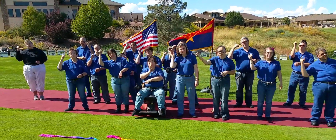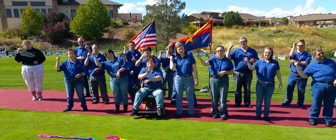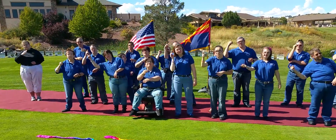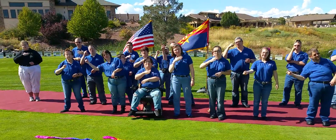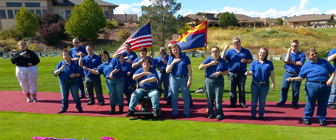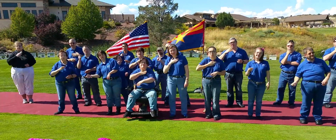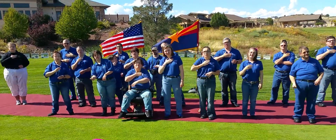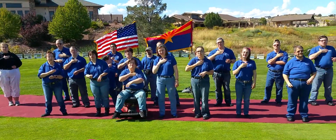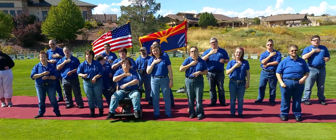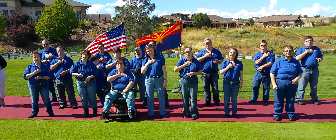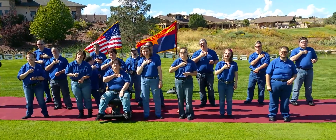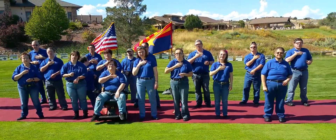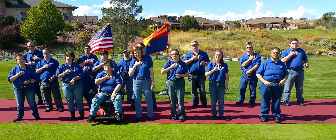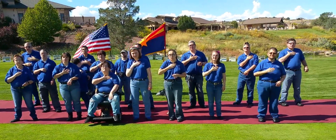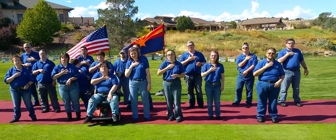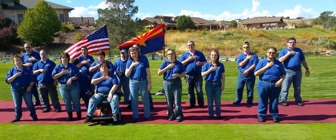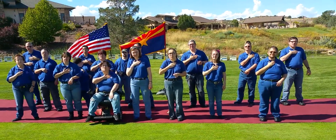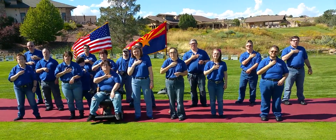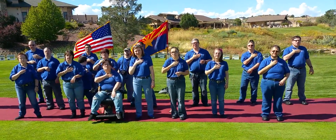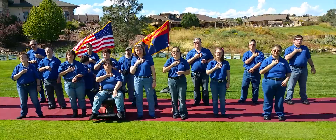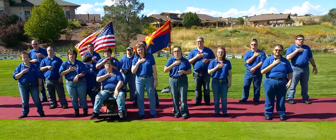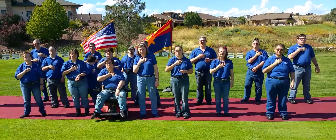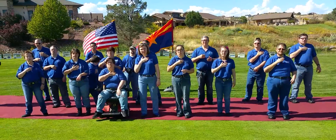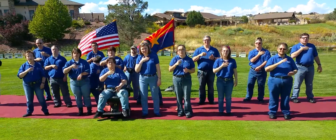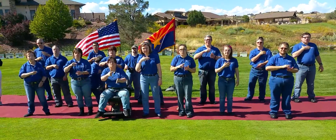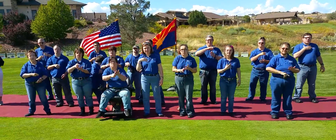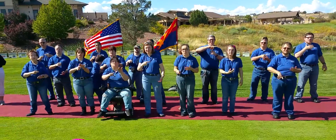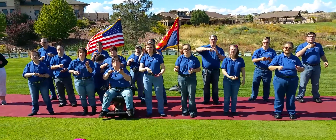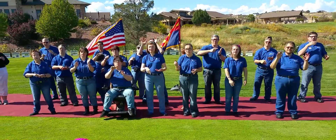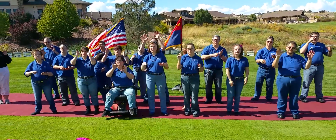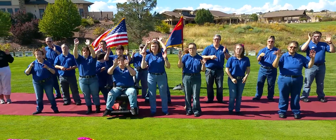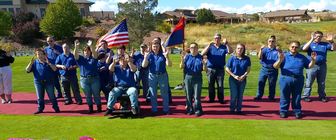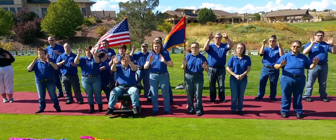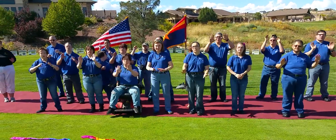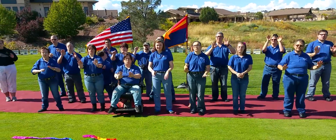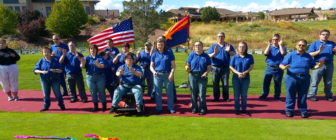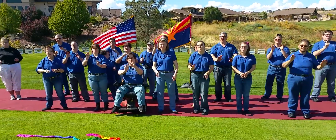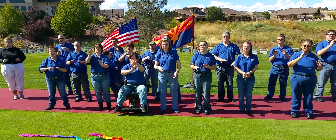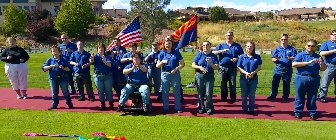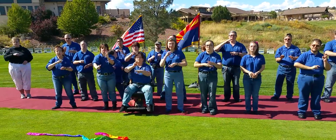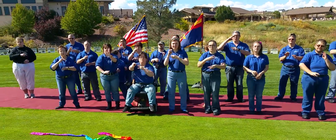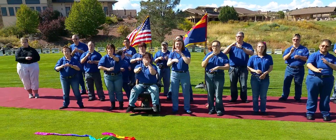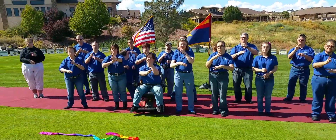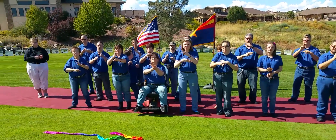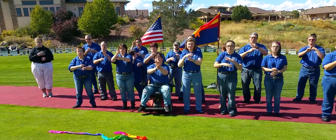myself, what a wonderful world.